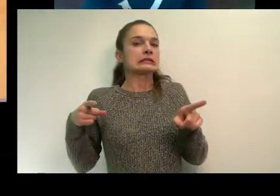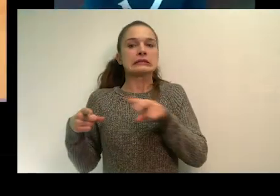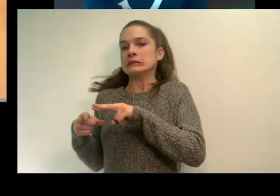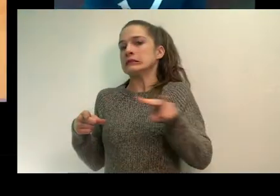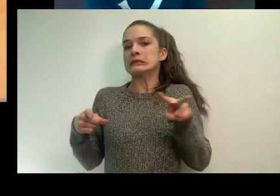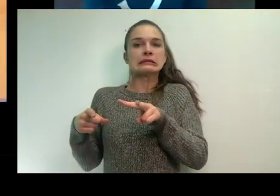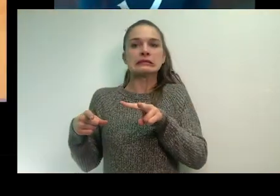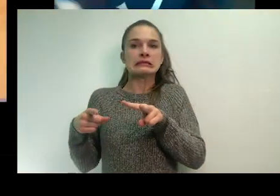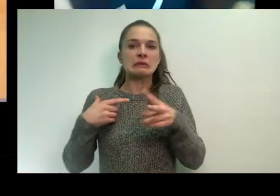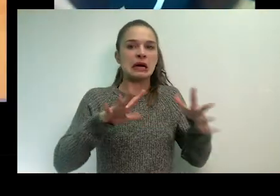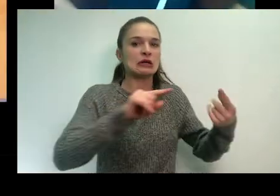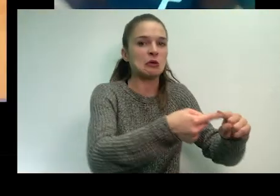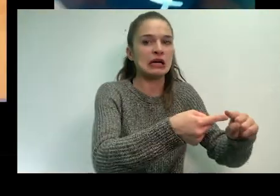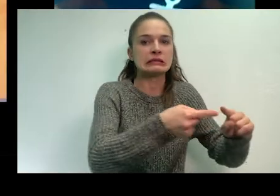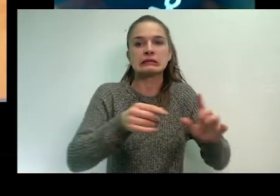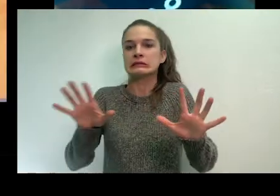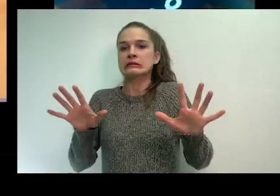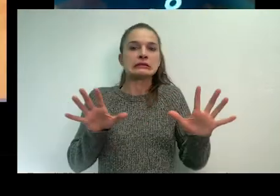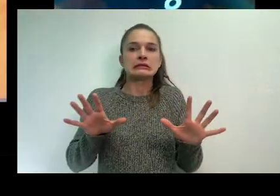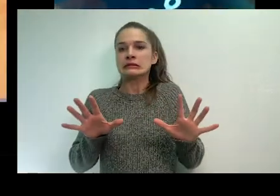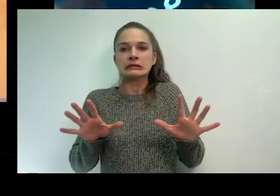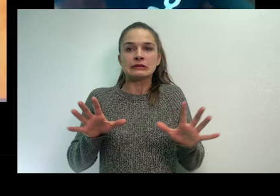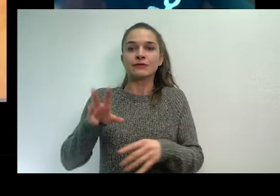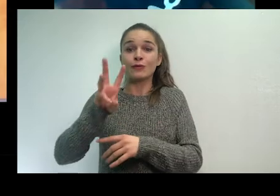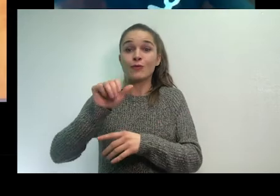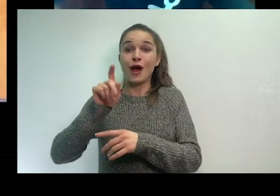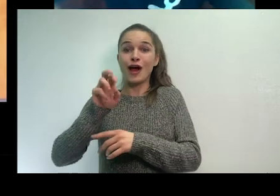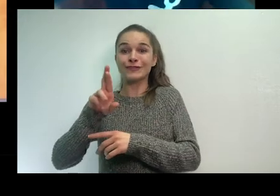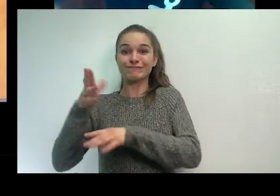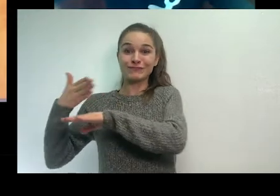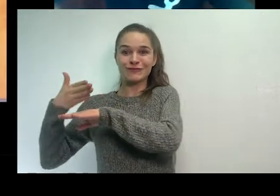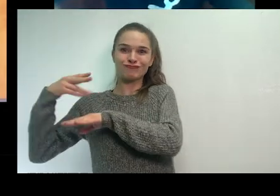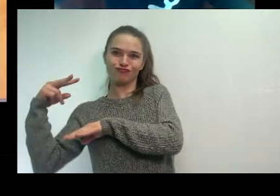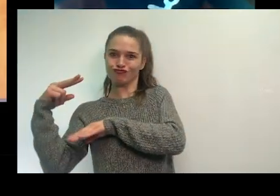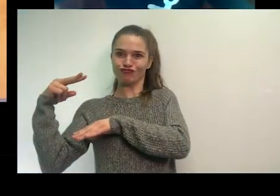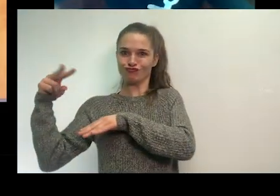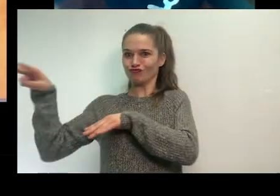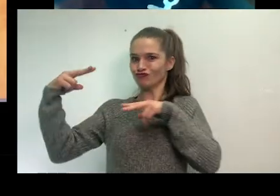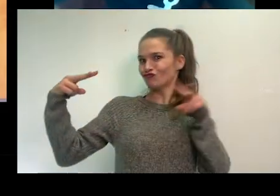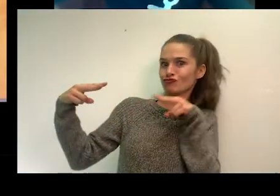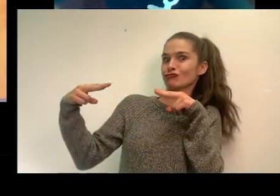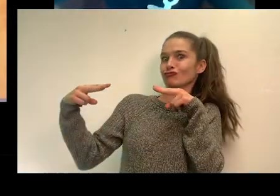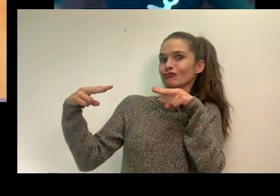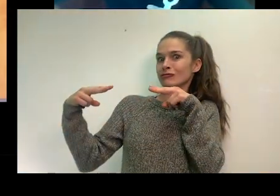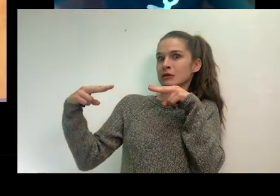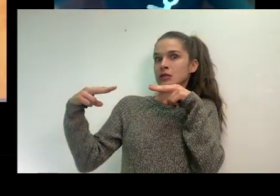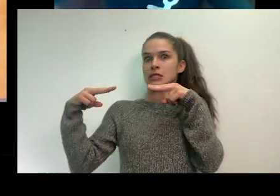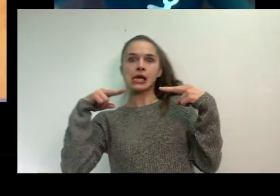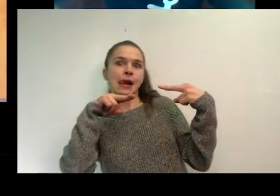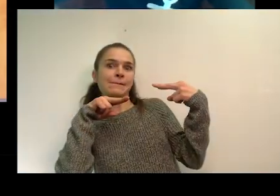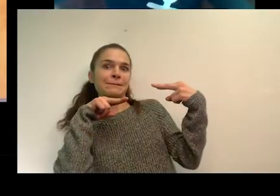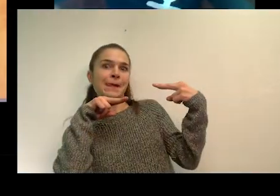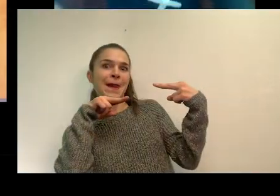And Walter the goldfish stares right back at her and licks his lips.